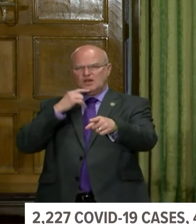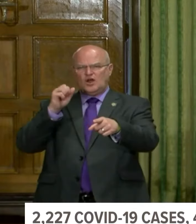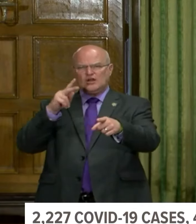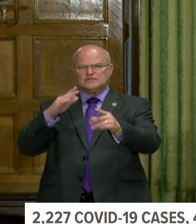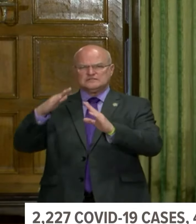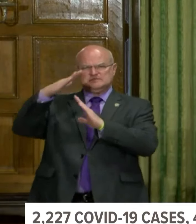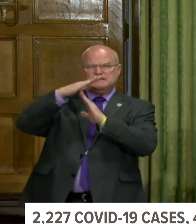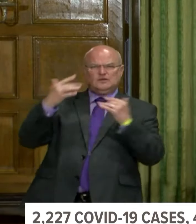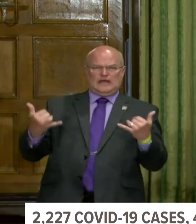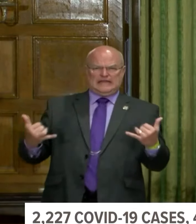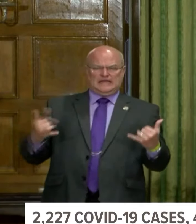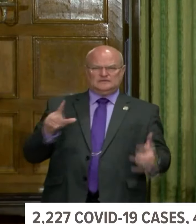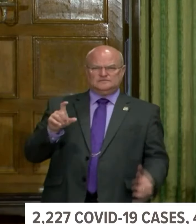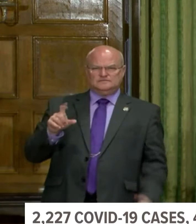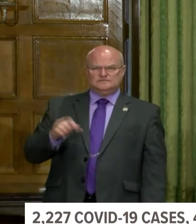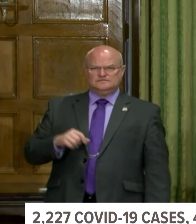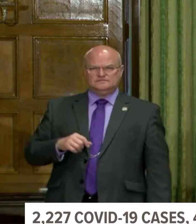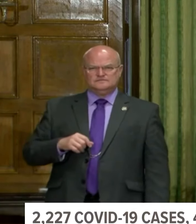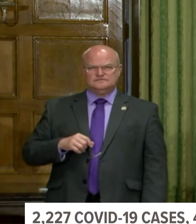its peak right now?